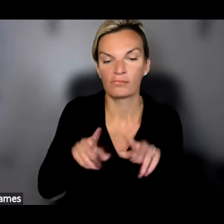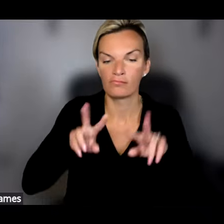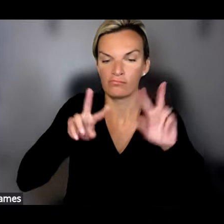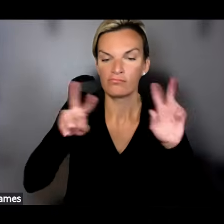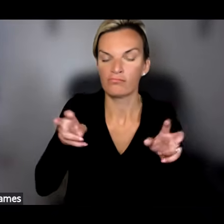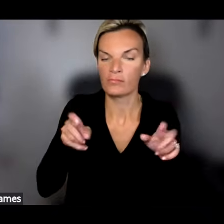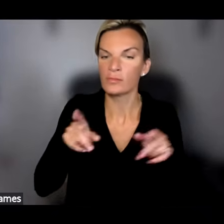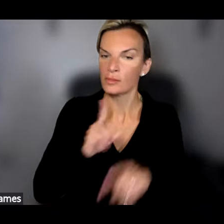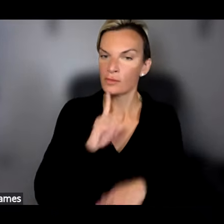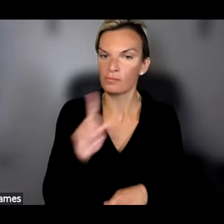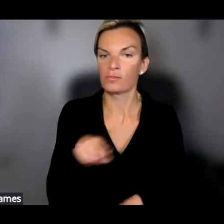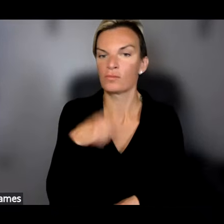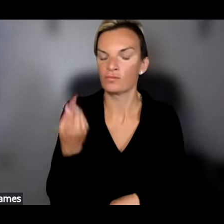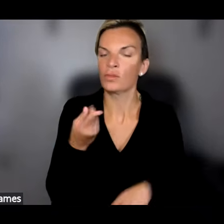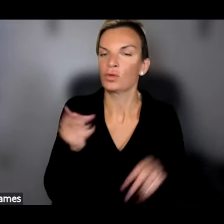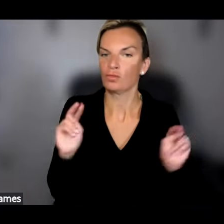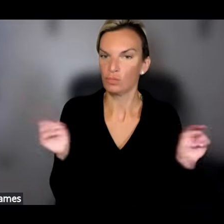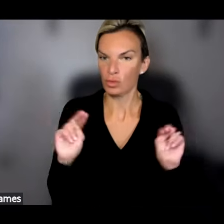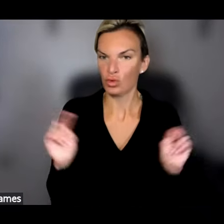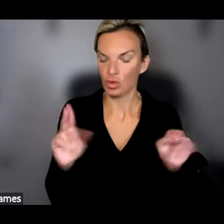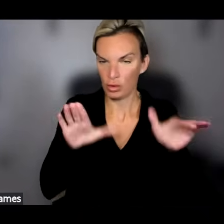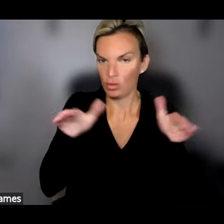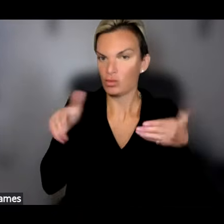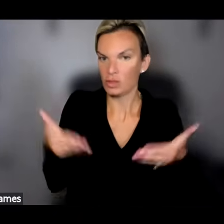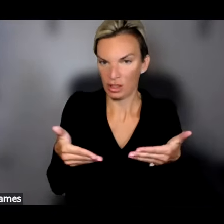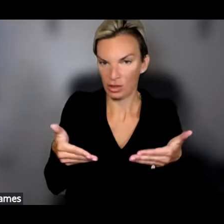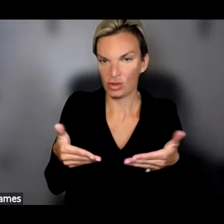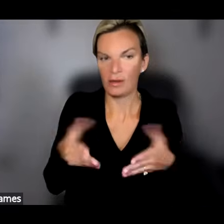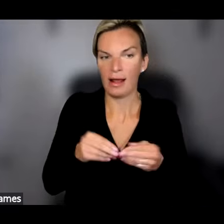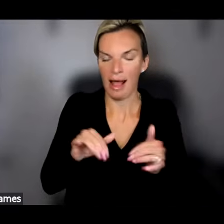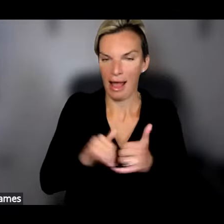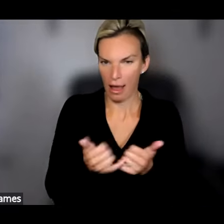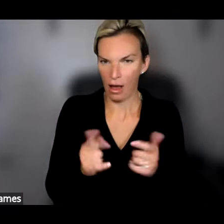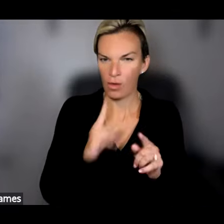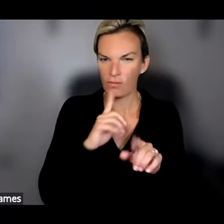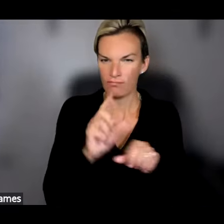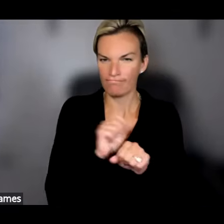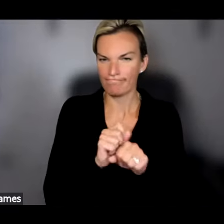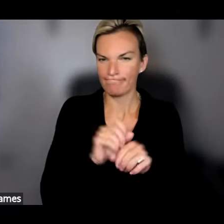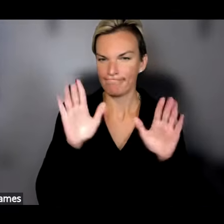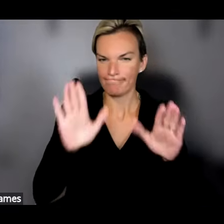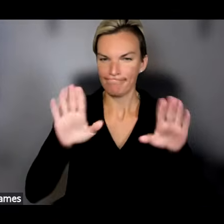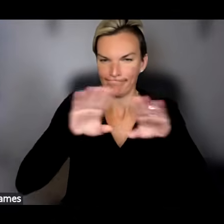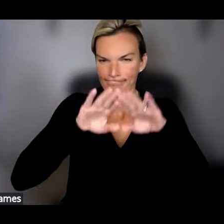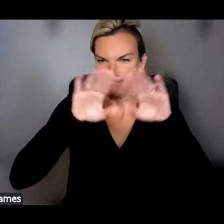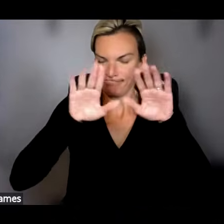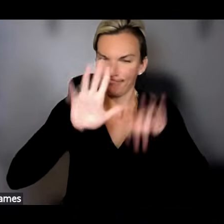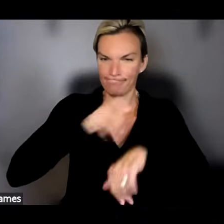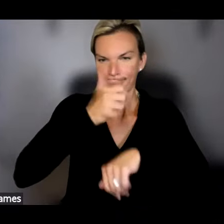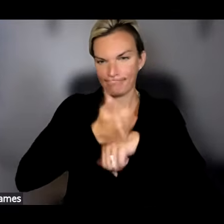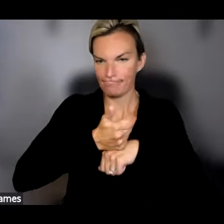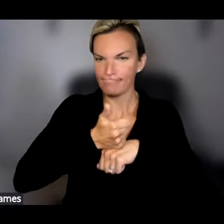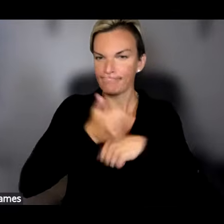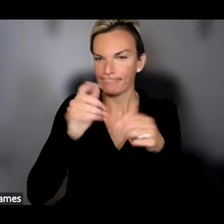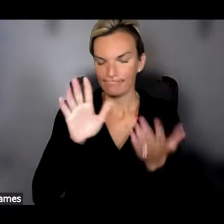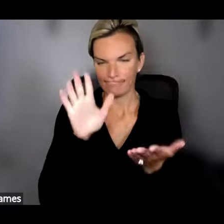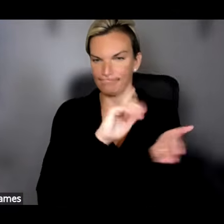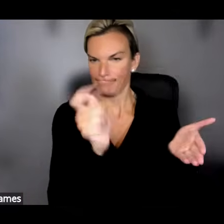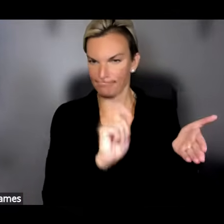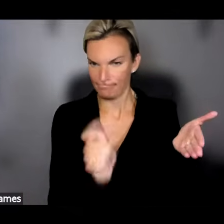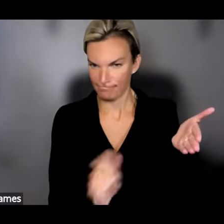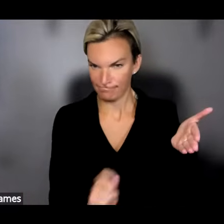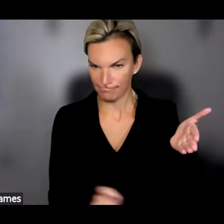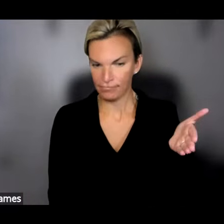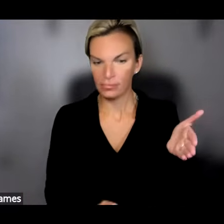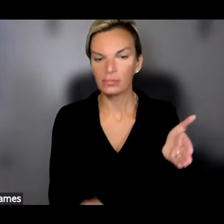2 to make it consistent with how the architecture of the proposal reads. We make no proposed changes to the actual text of the bullet